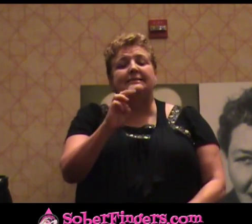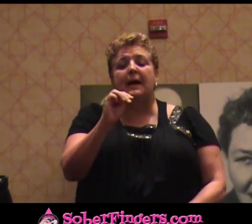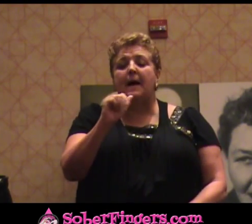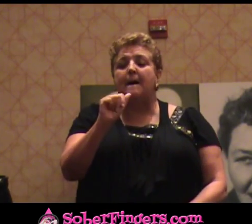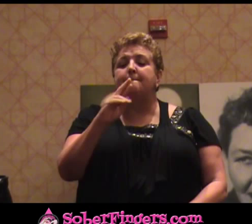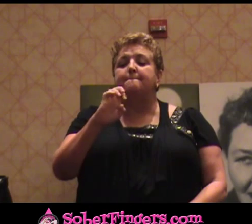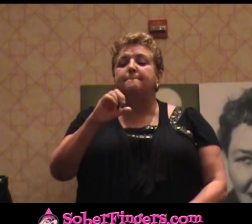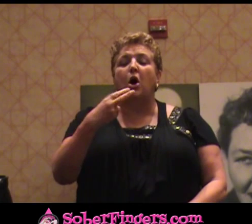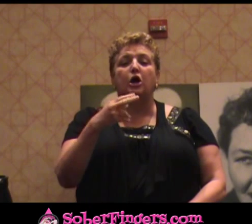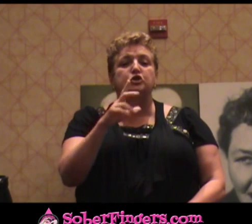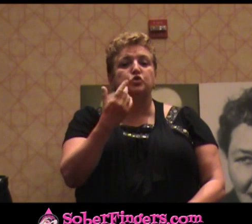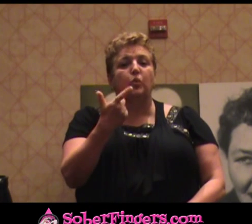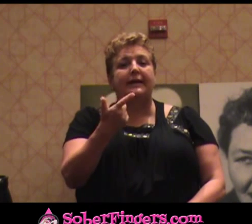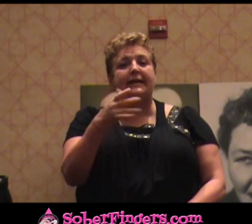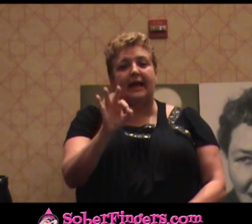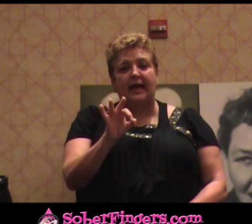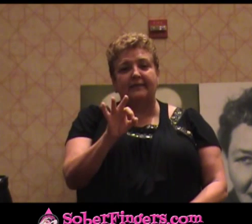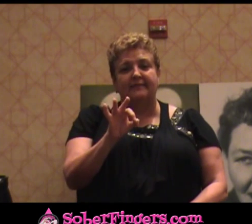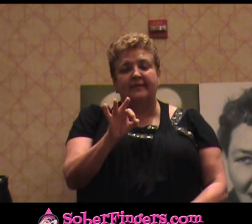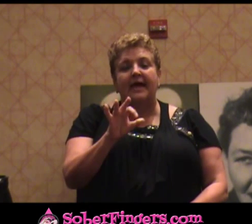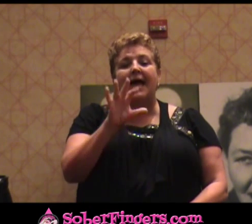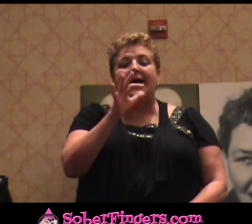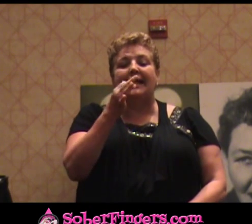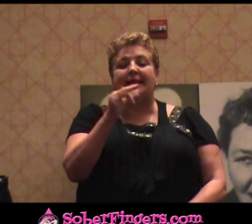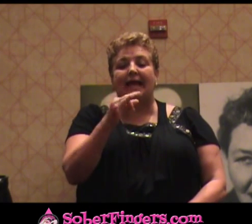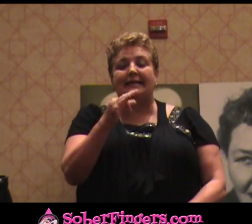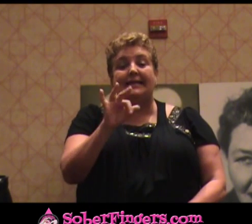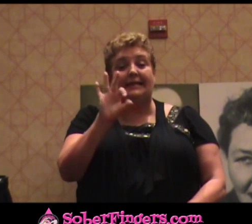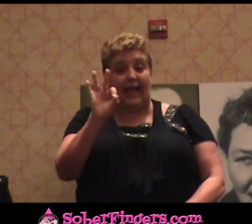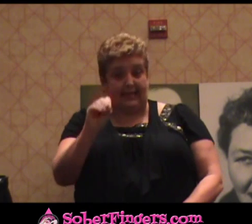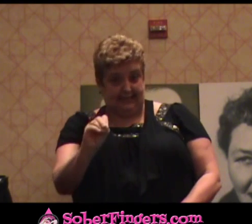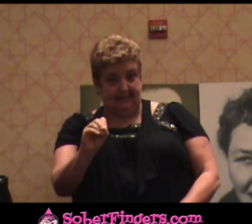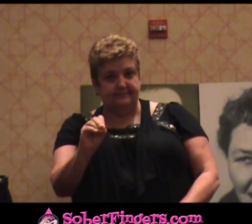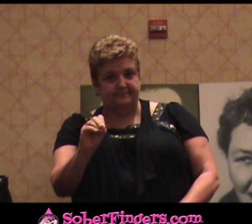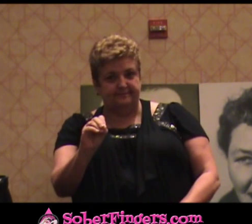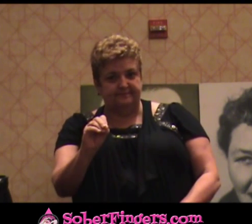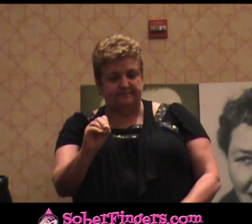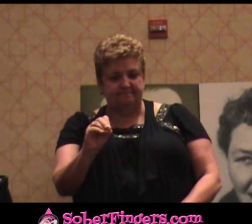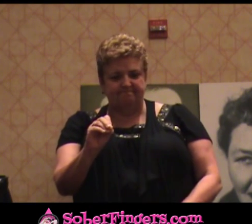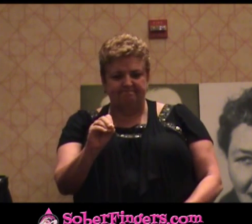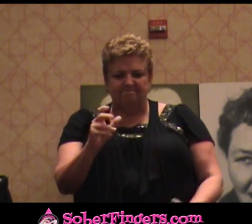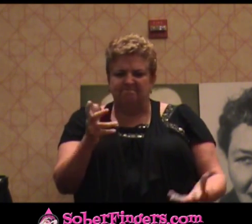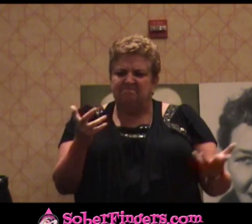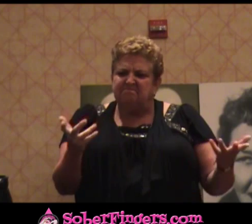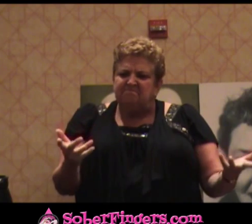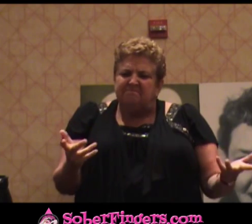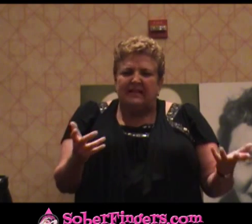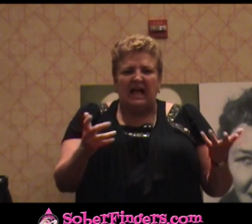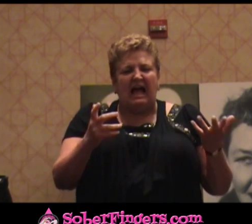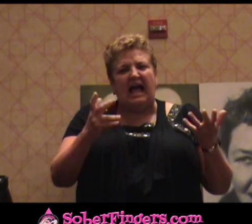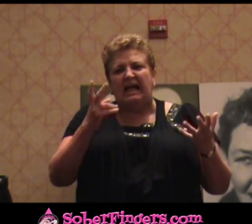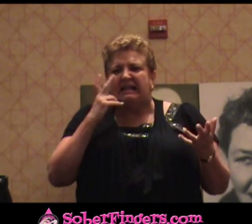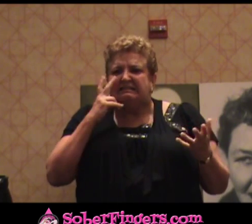the last 21 years, I've seen the passing parade. I'm not too shocked and appalled because that's what happens to